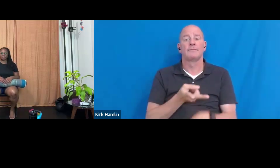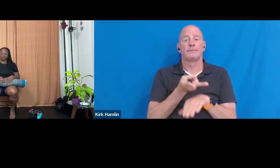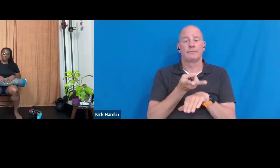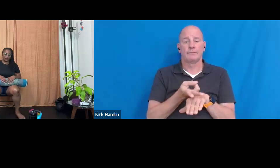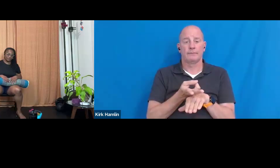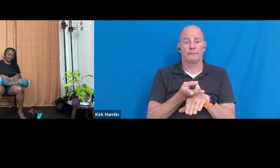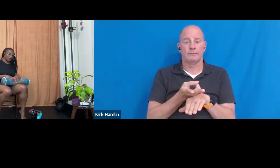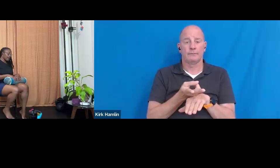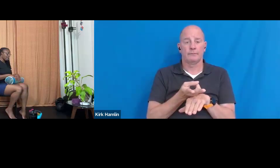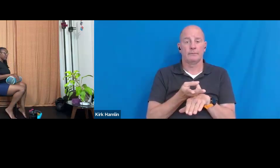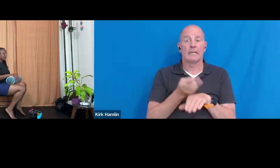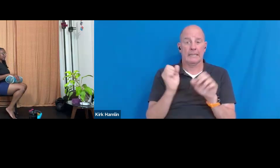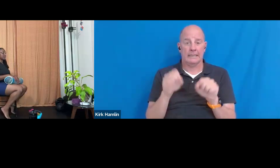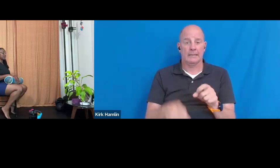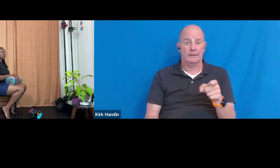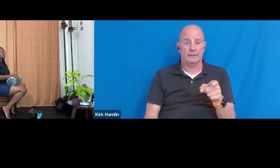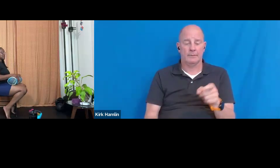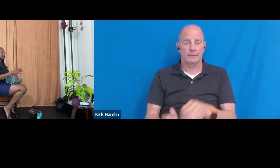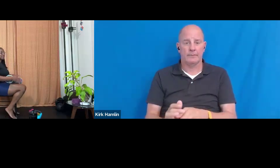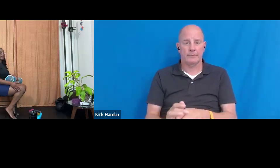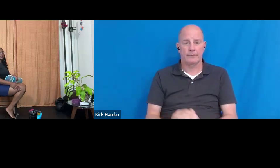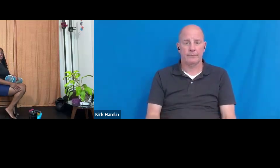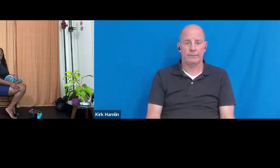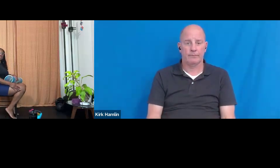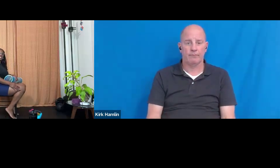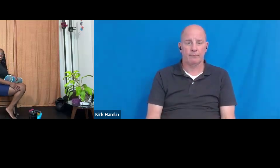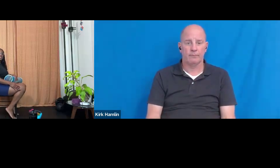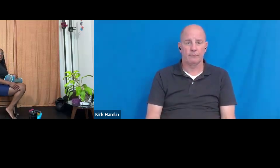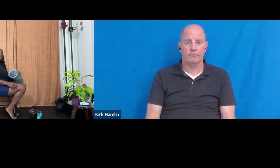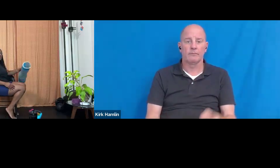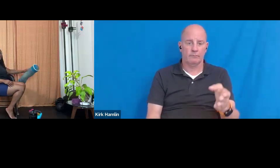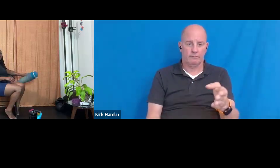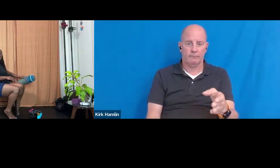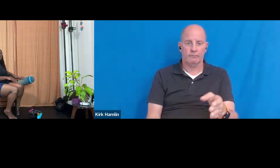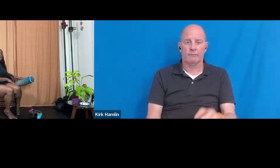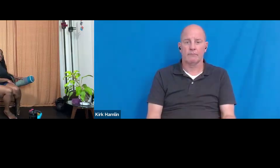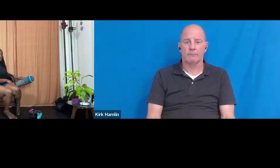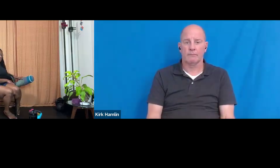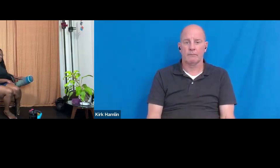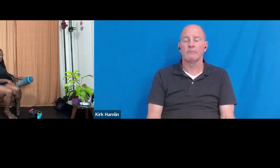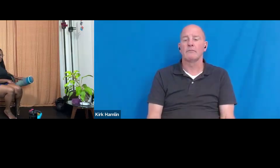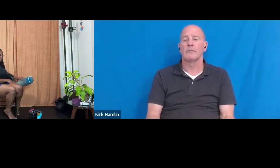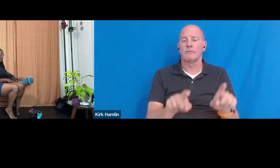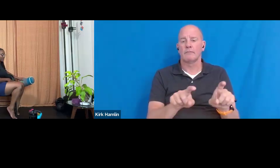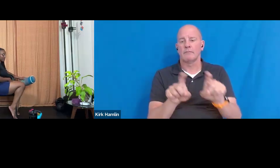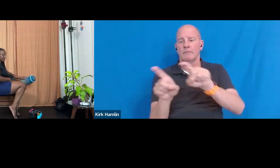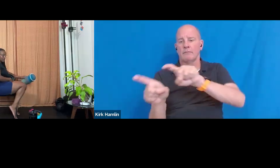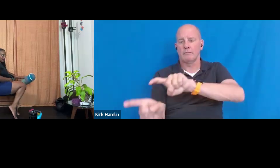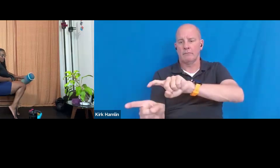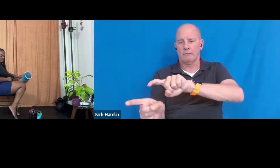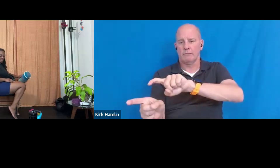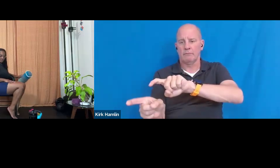do feet up, legs close-ish together, and then rotate to either the